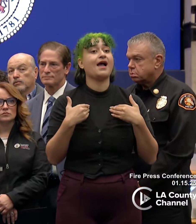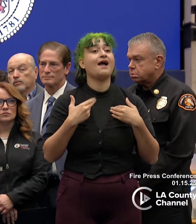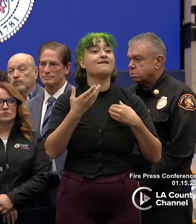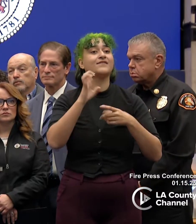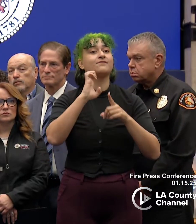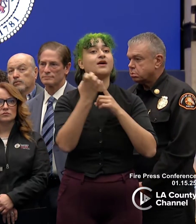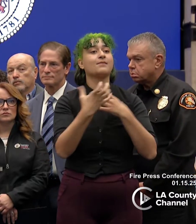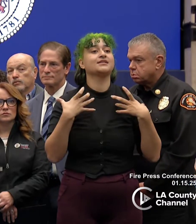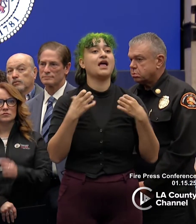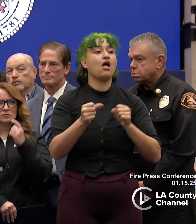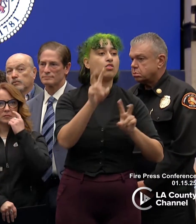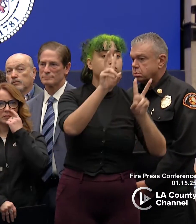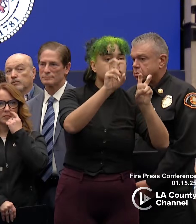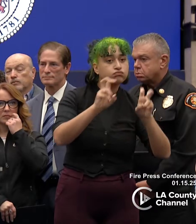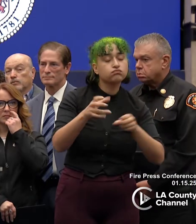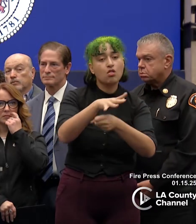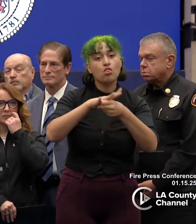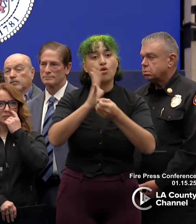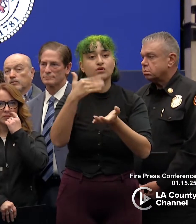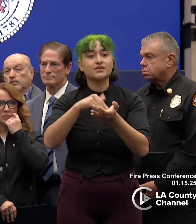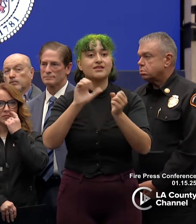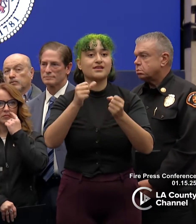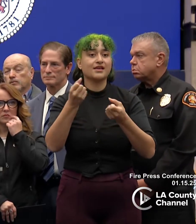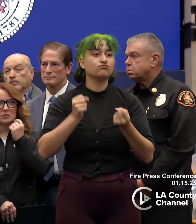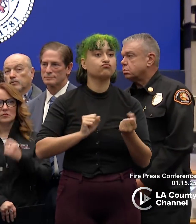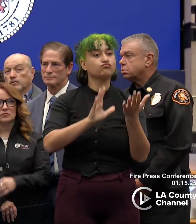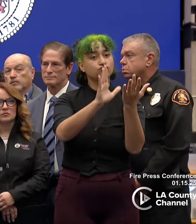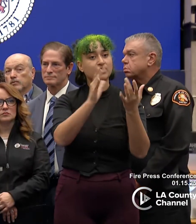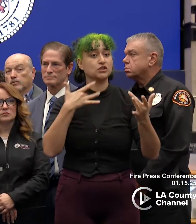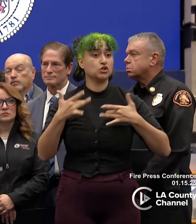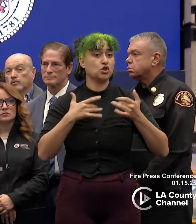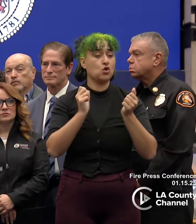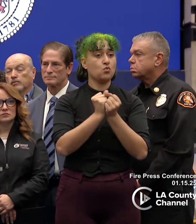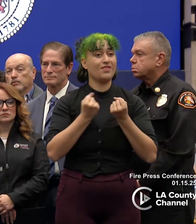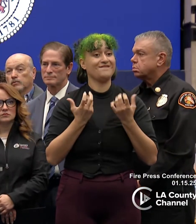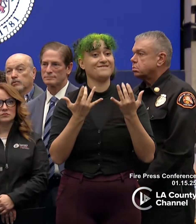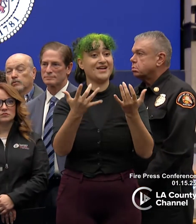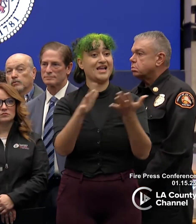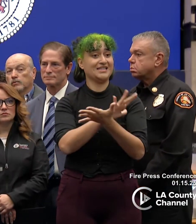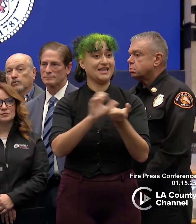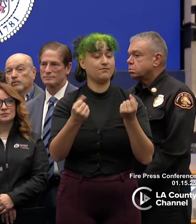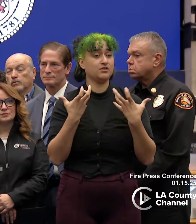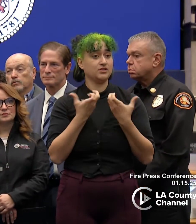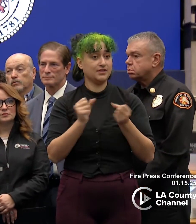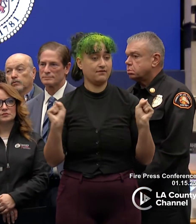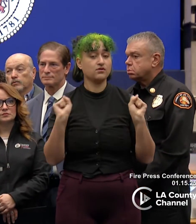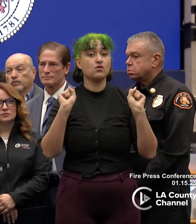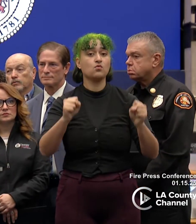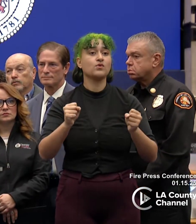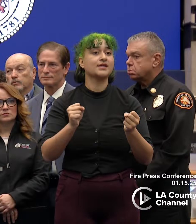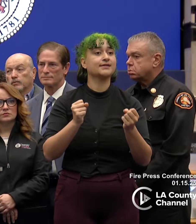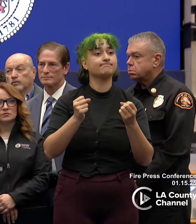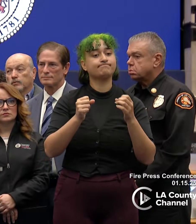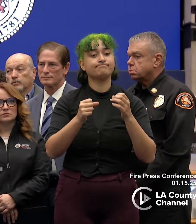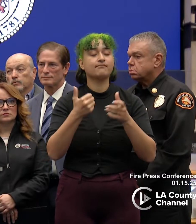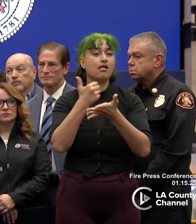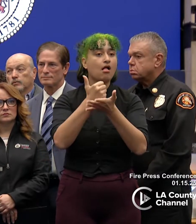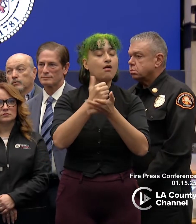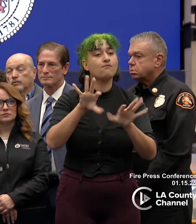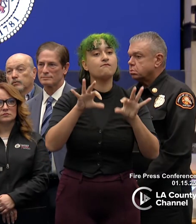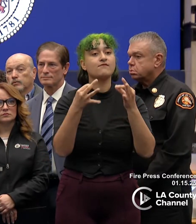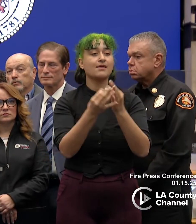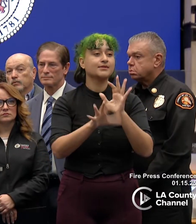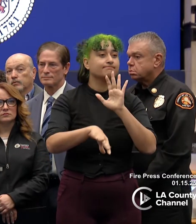inspectors at the local assistance centers that can address concerns related to fire damage and safety. We can assist family in identifying health